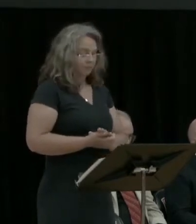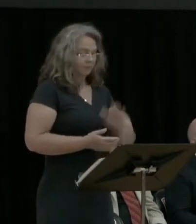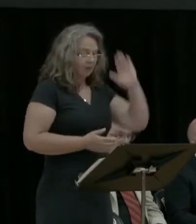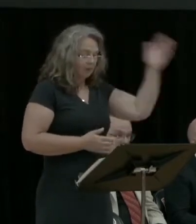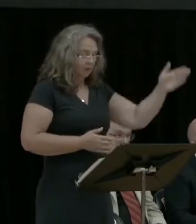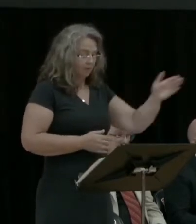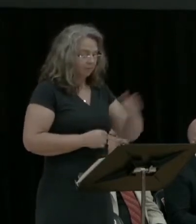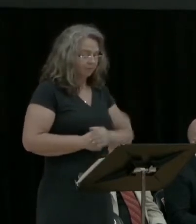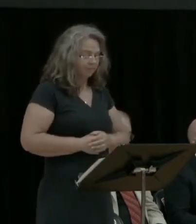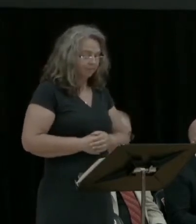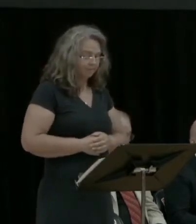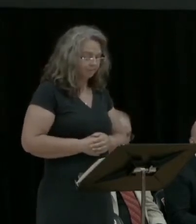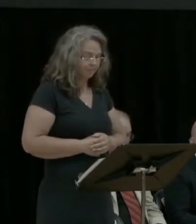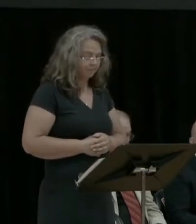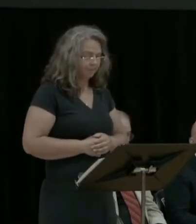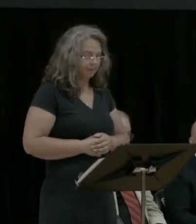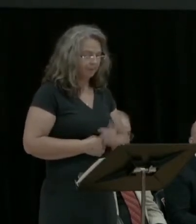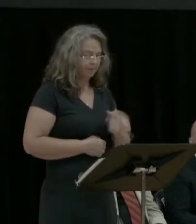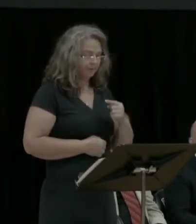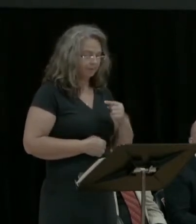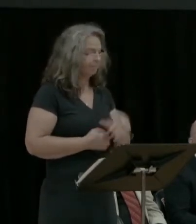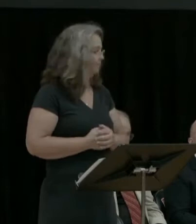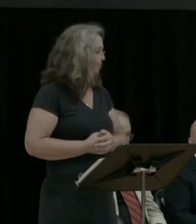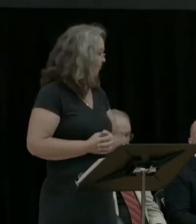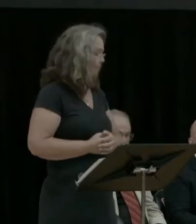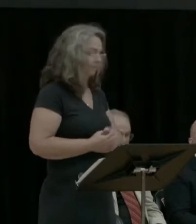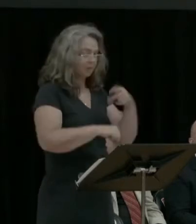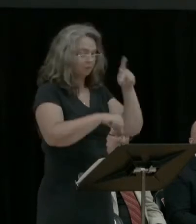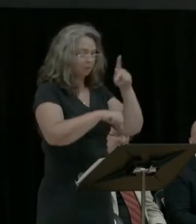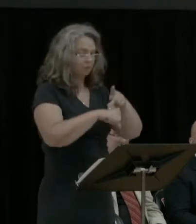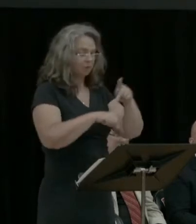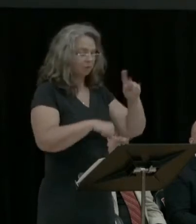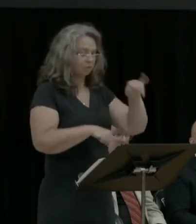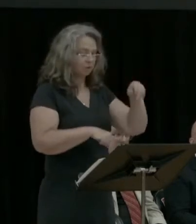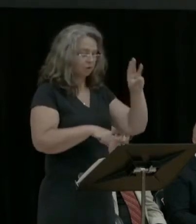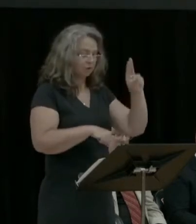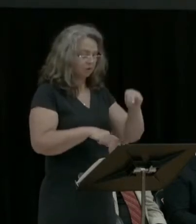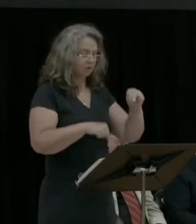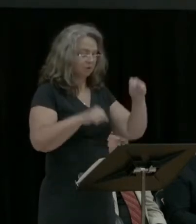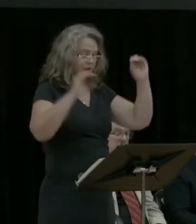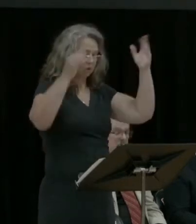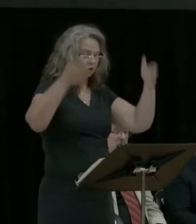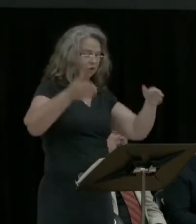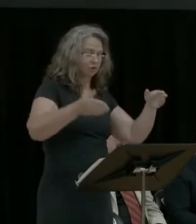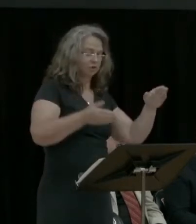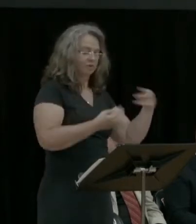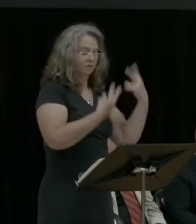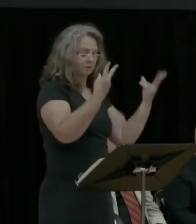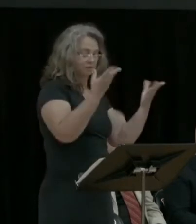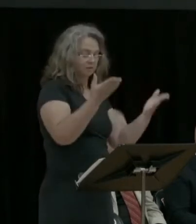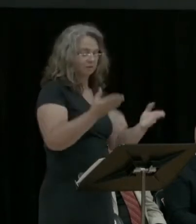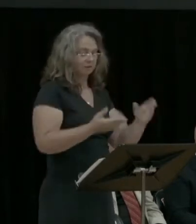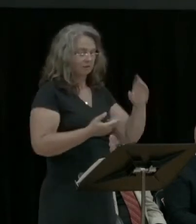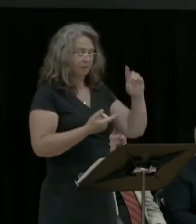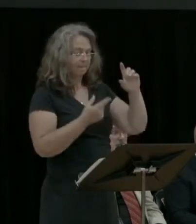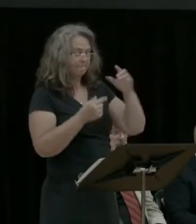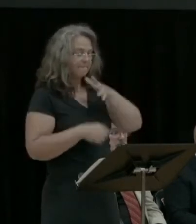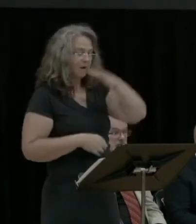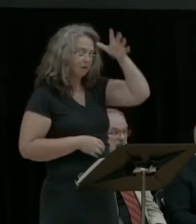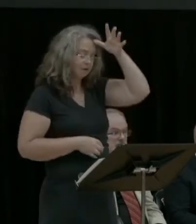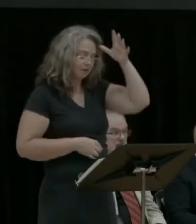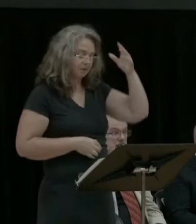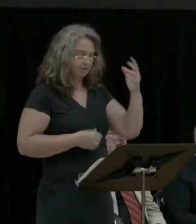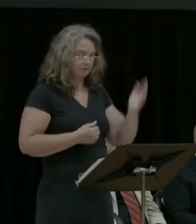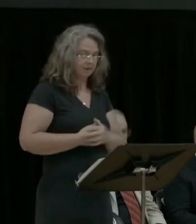Hello, Solway, Assalamu Alaikum. Principal Johnson, faculty, parents, siblings, guests, and